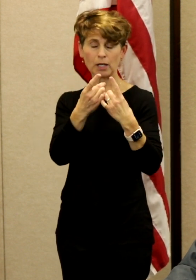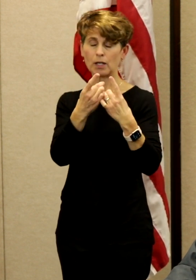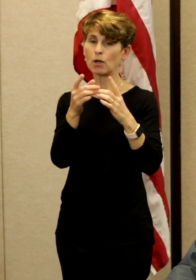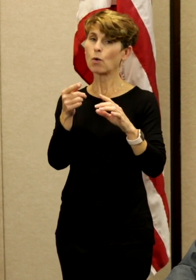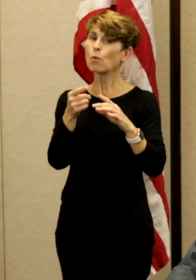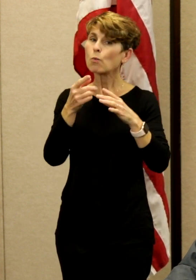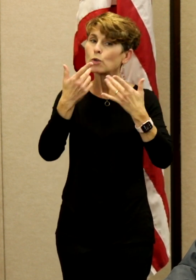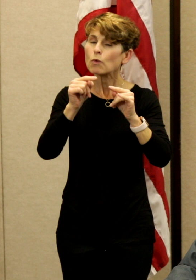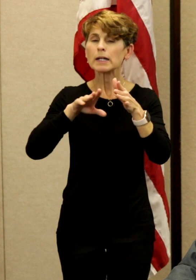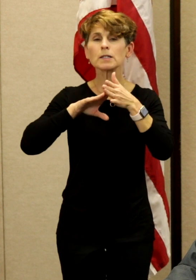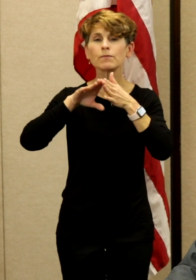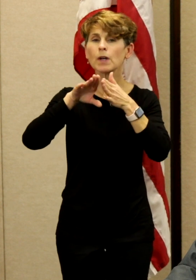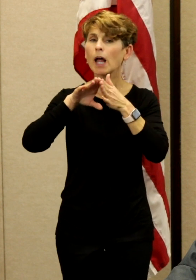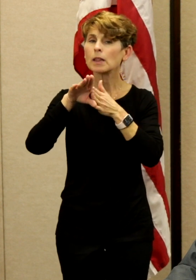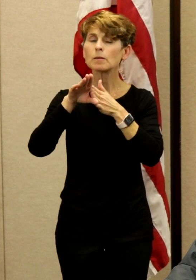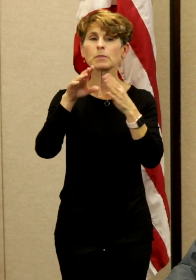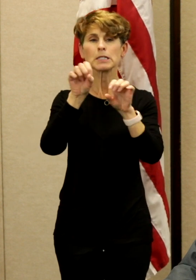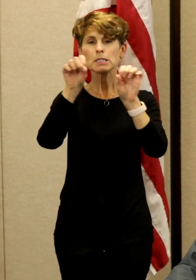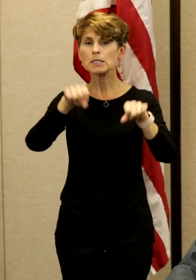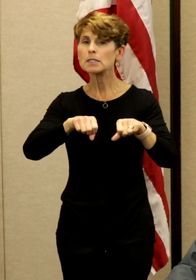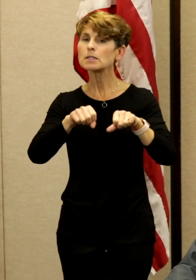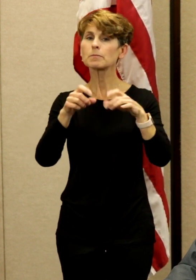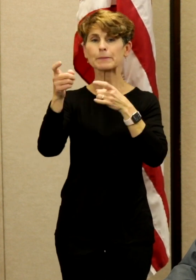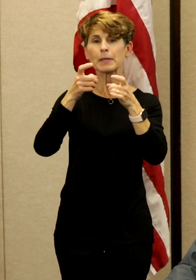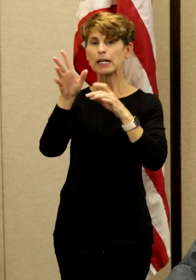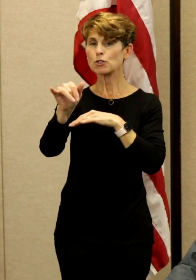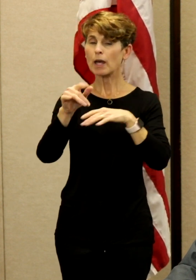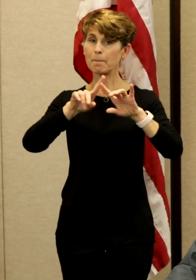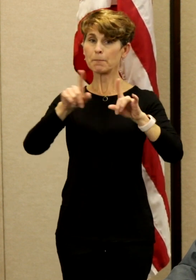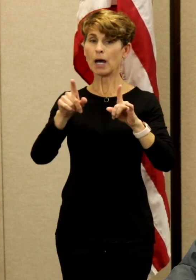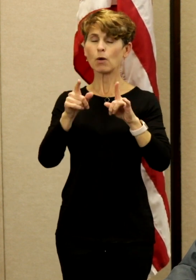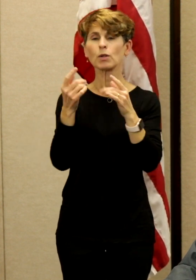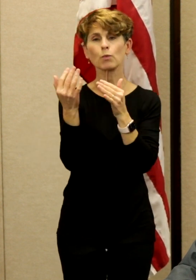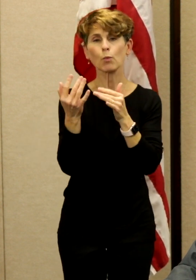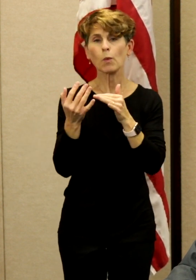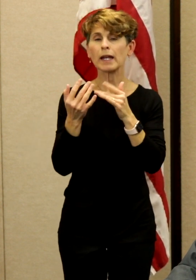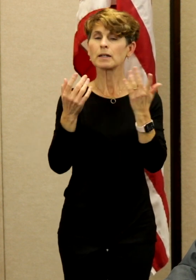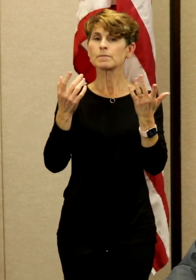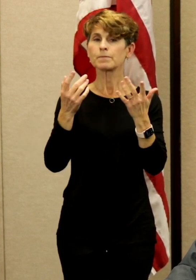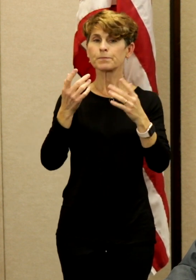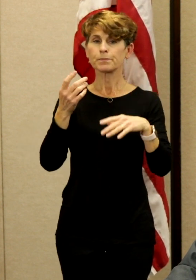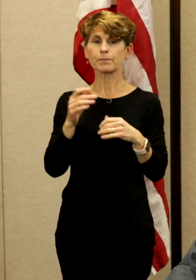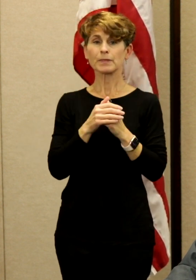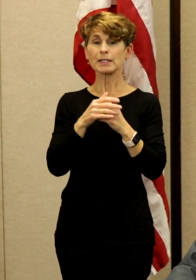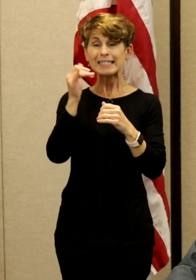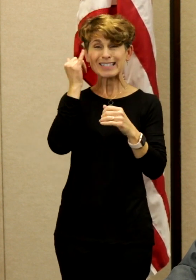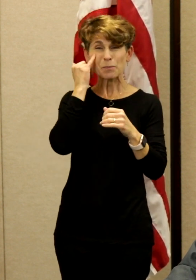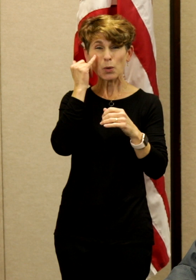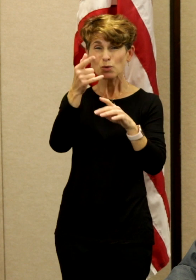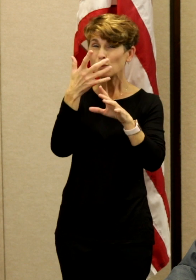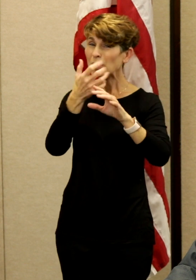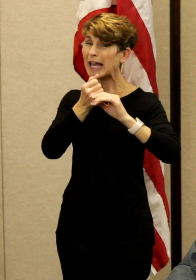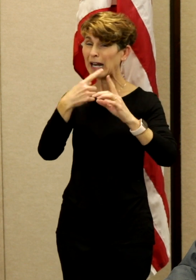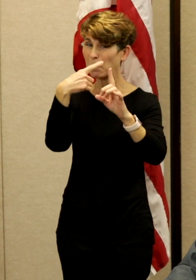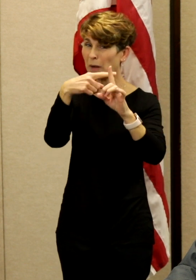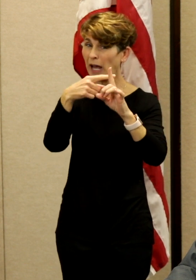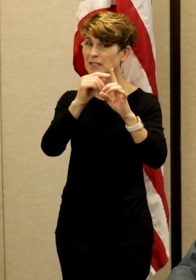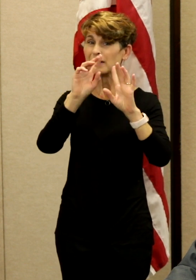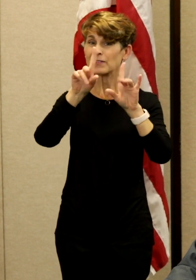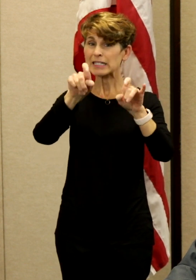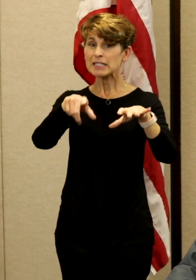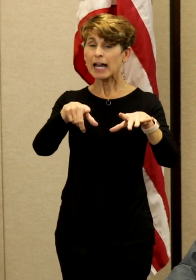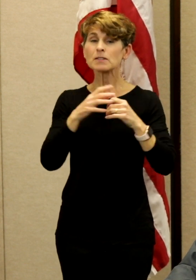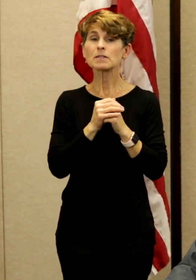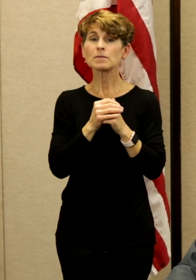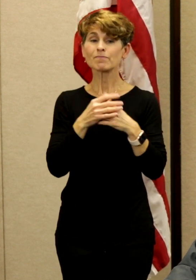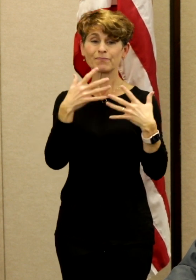to develop a system to manage this. However, until it is up and running, if you receive a positive test from the at-home test,